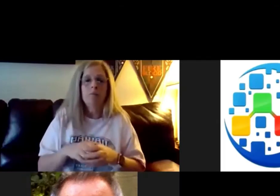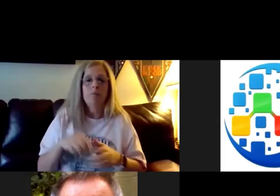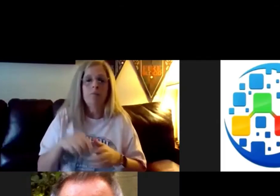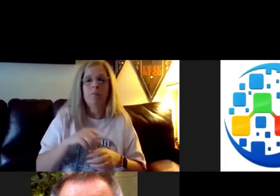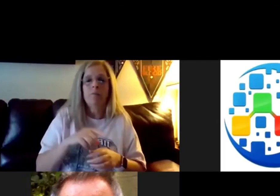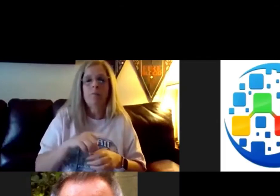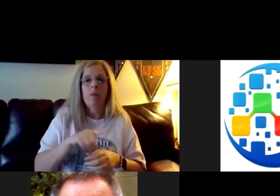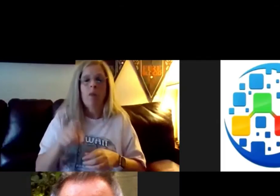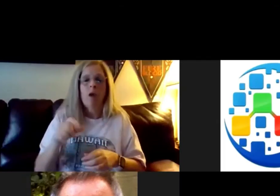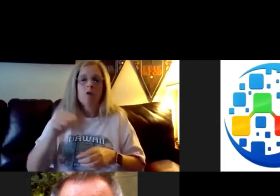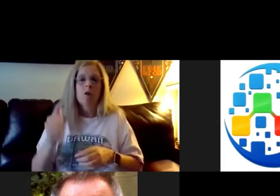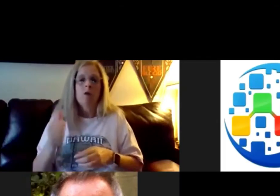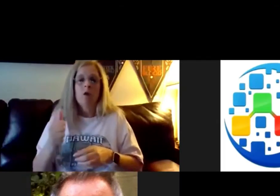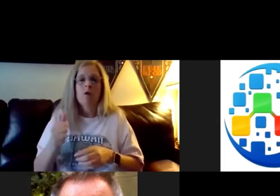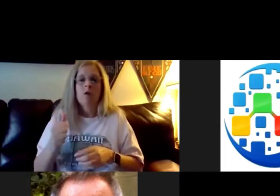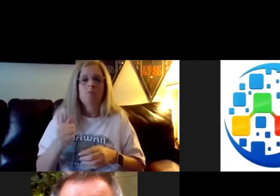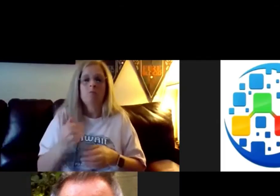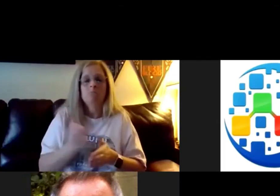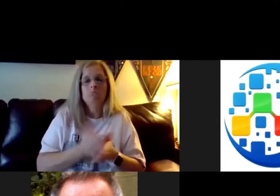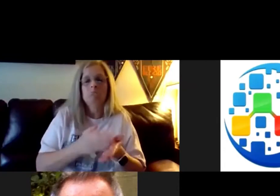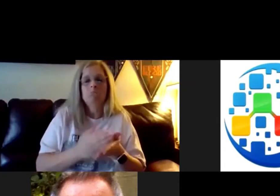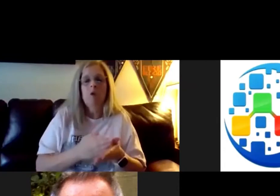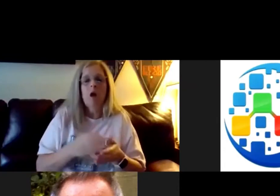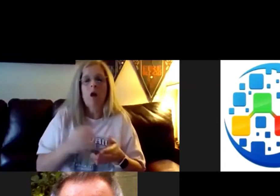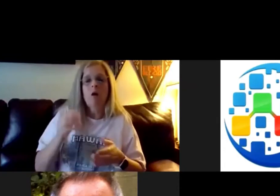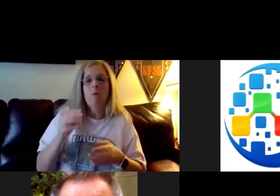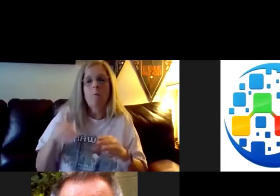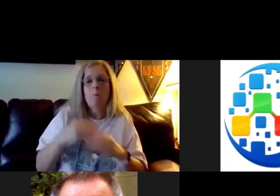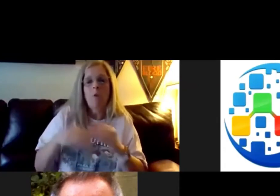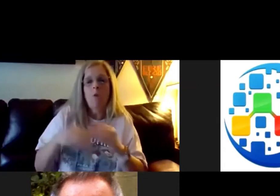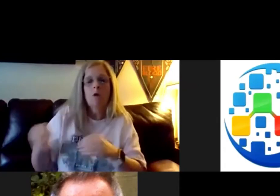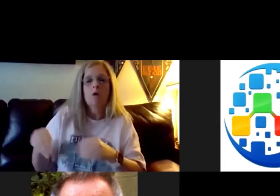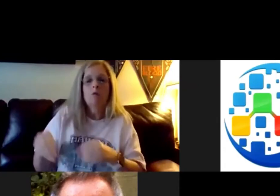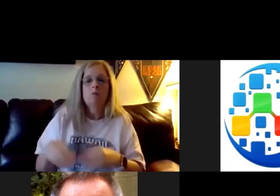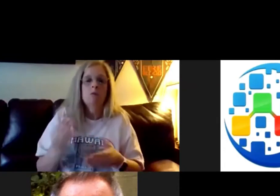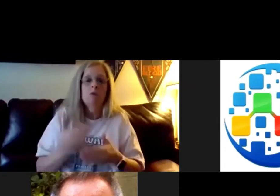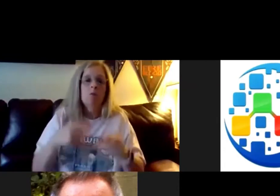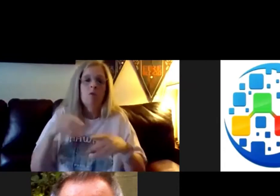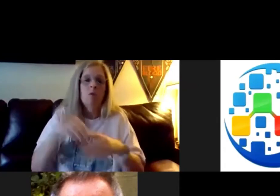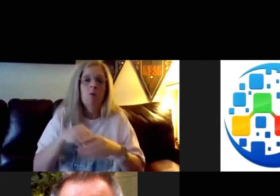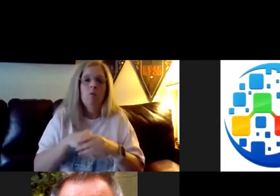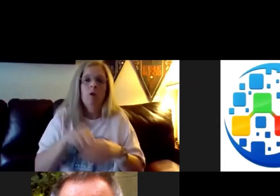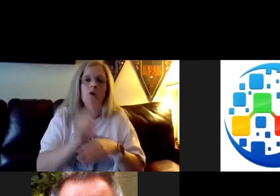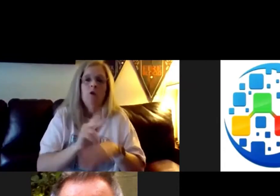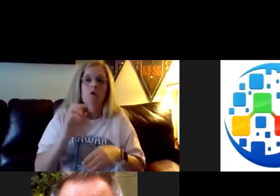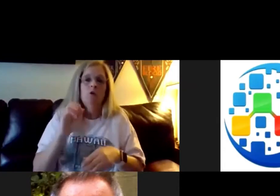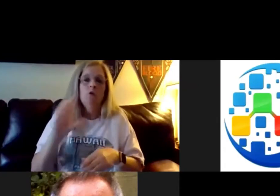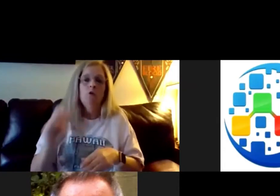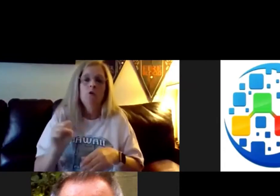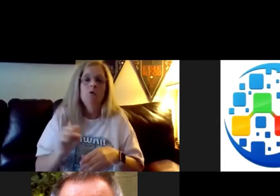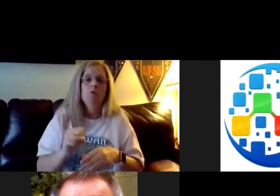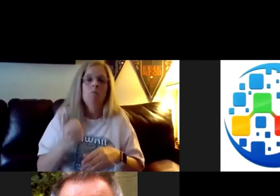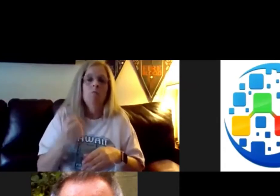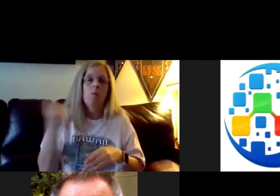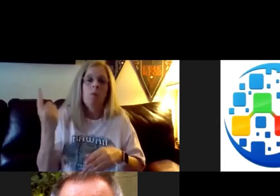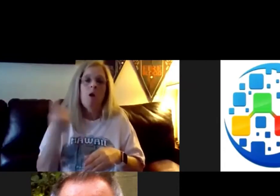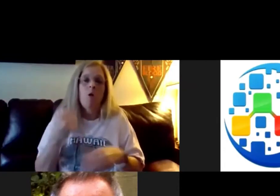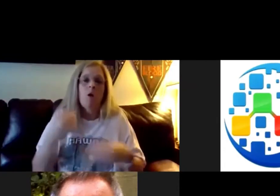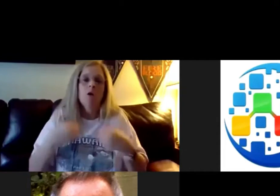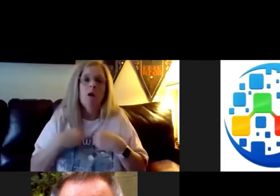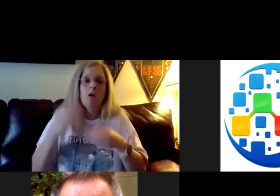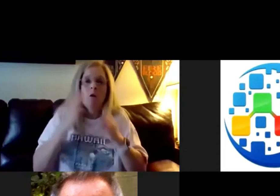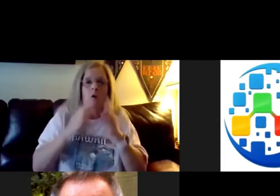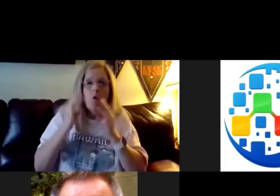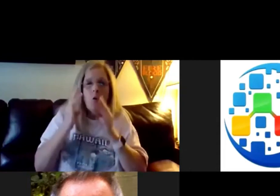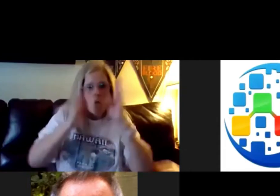section of that market, 20% of the people that will come in, use the tools. They're going to love them, but they always have a worry in the back of